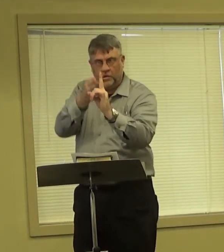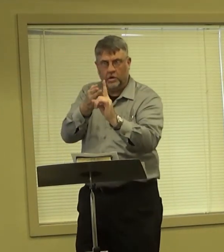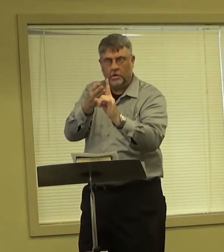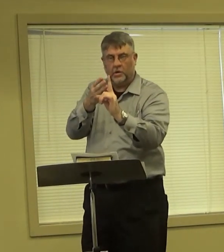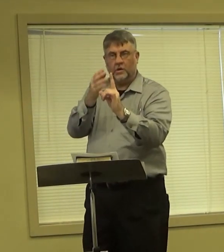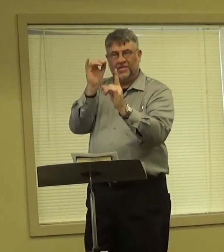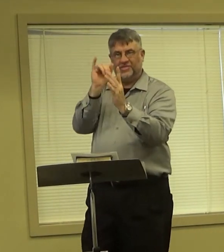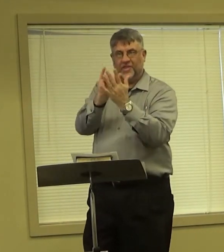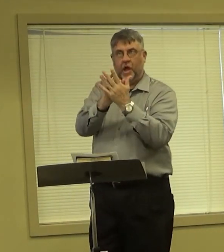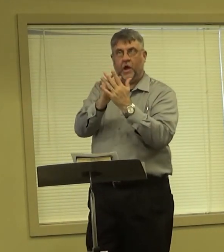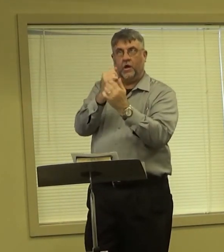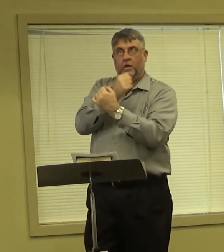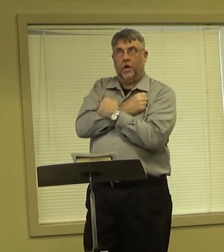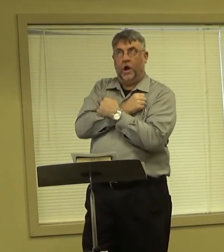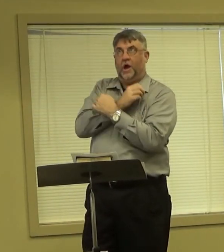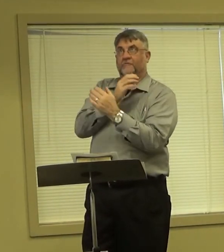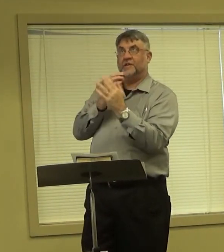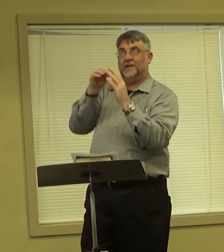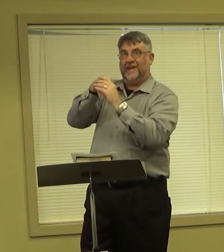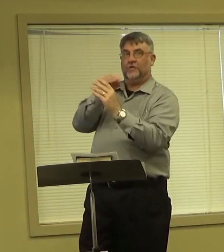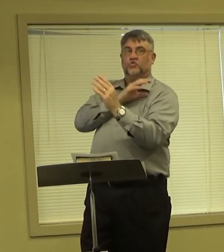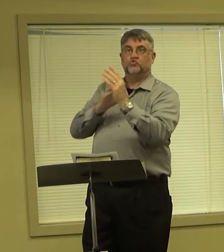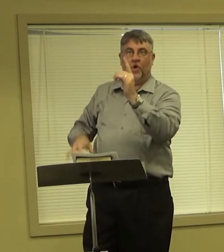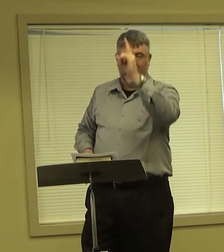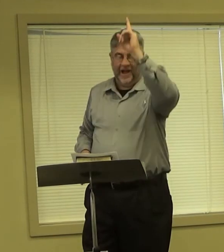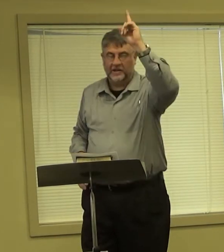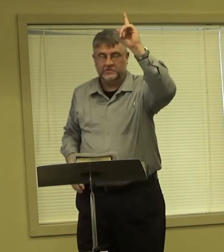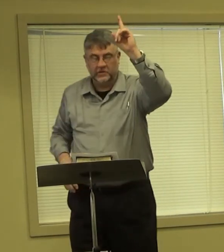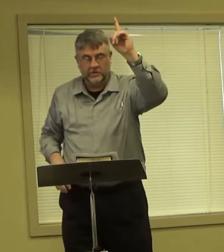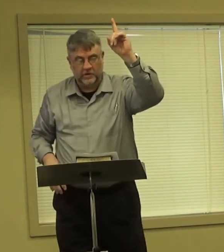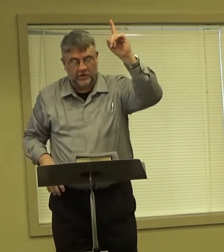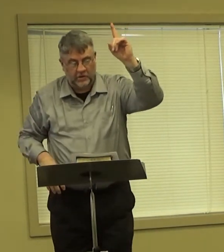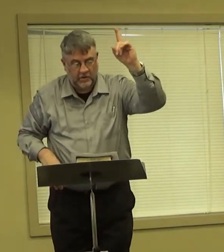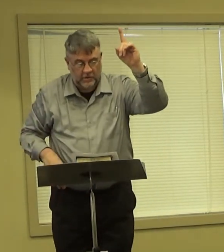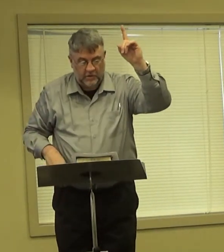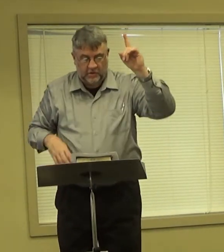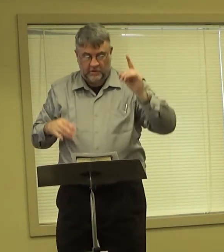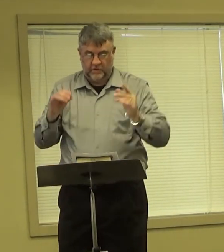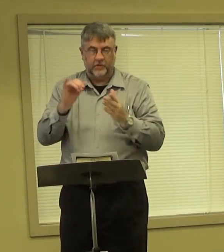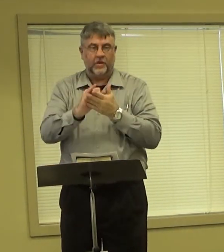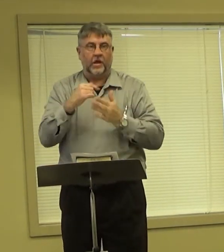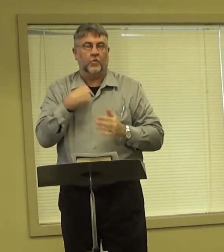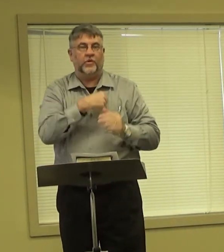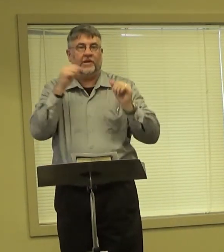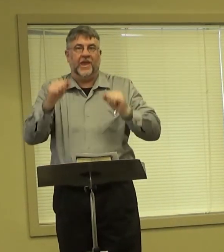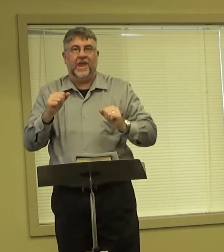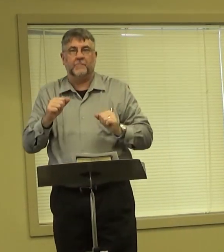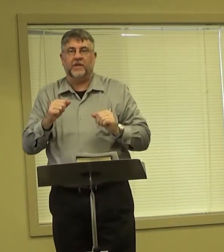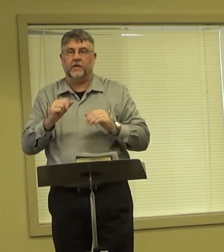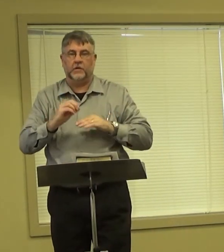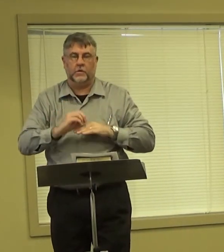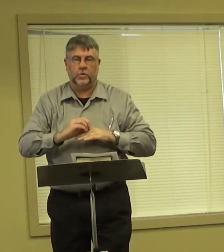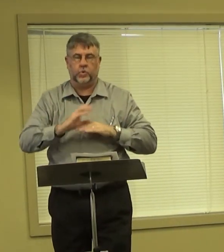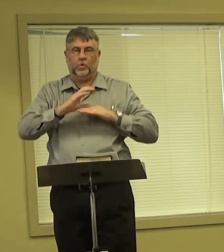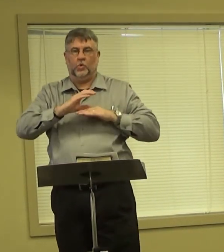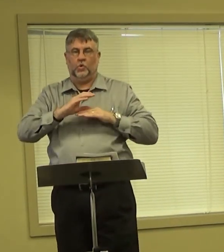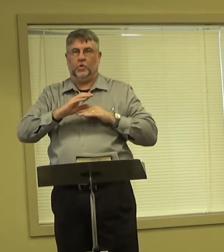So, to reiterate this scripture, the love of God, how high, and long, and deep His love